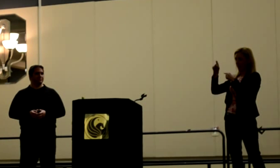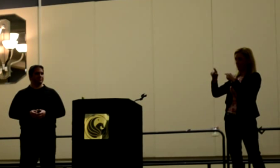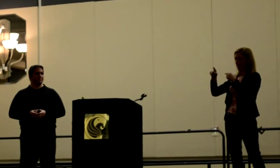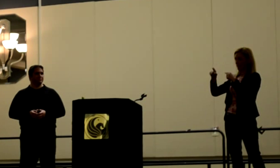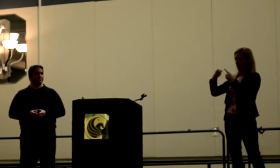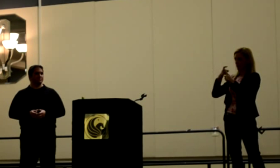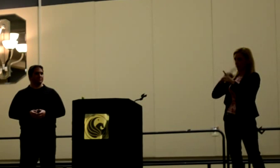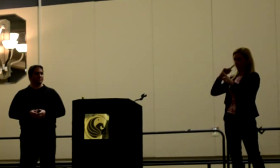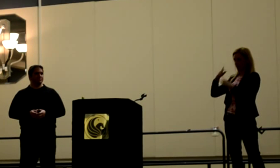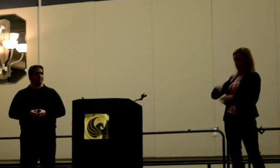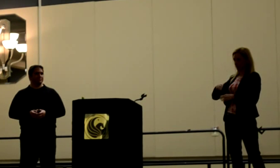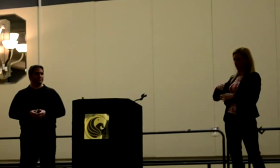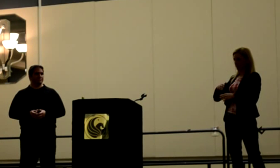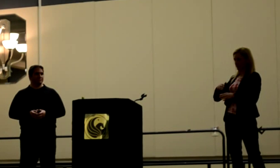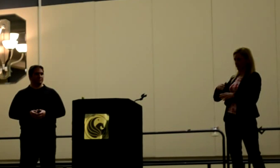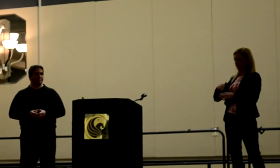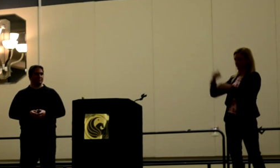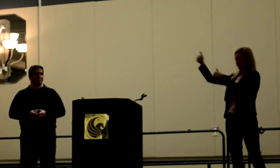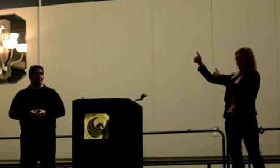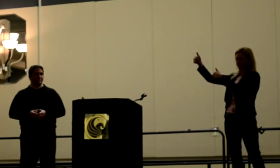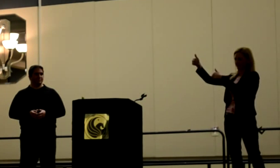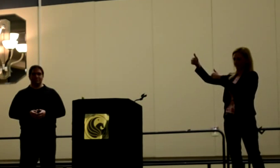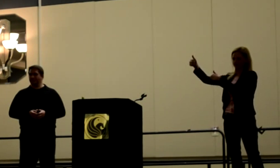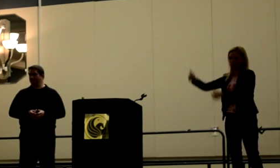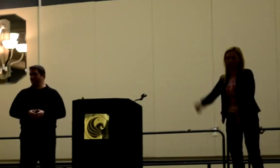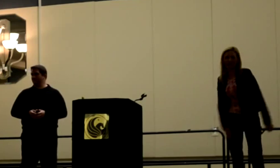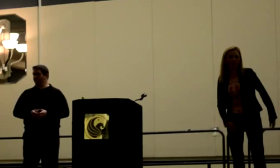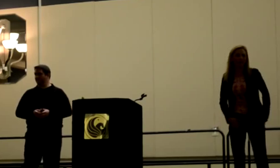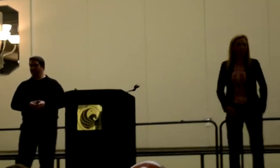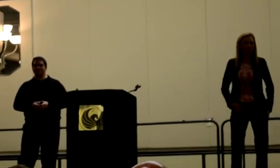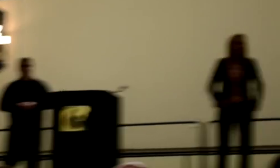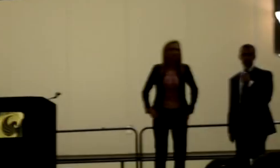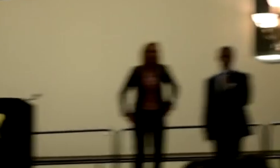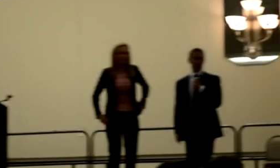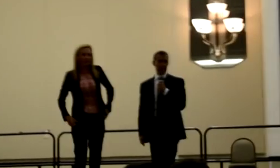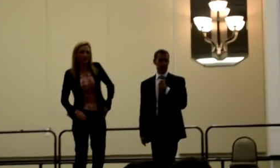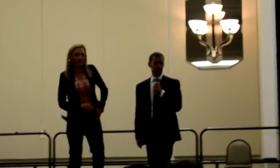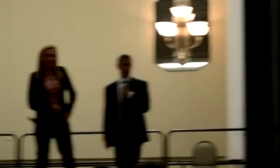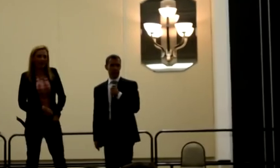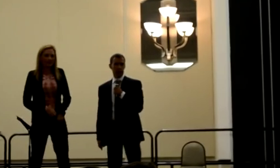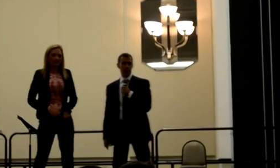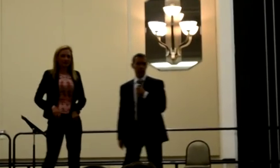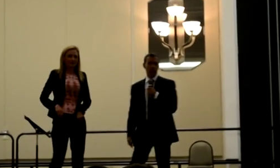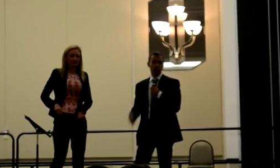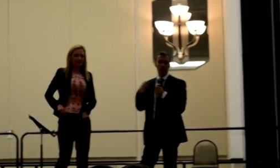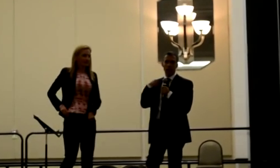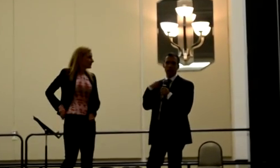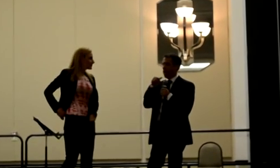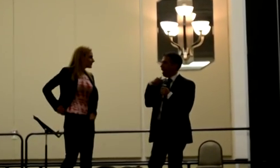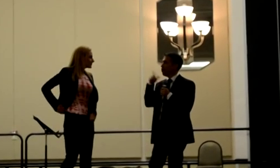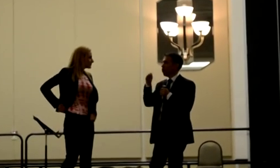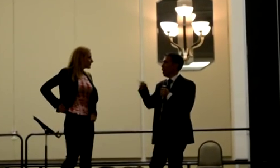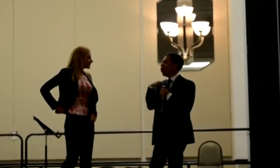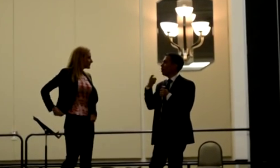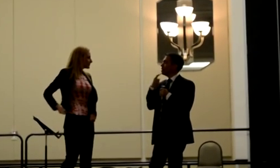you get your name signed from a deaf person, right? Mm-hmm. So, let me get the name signed. I don't have a